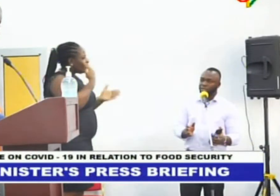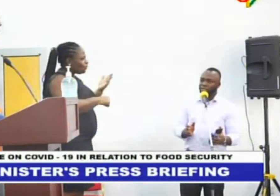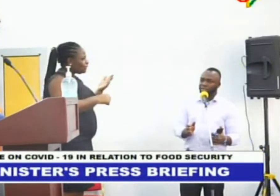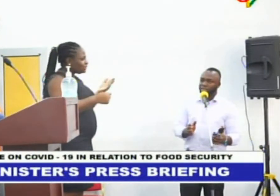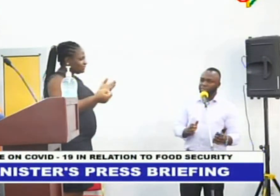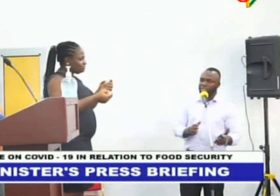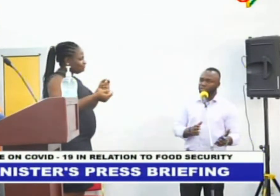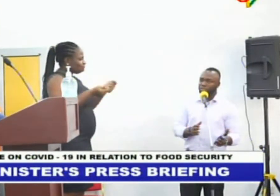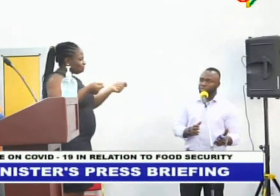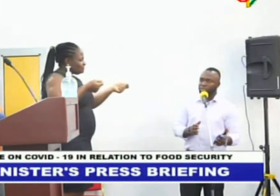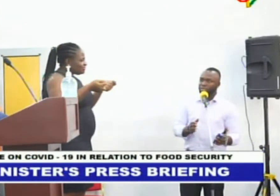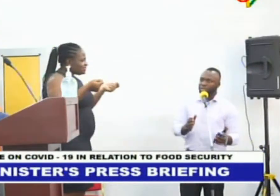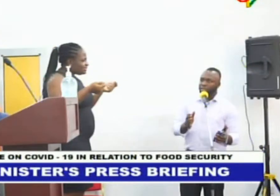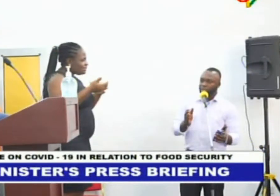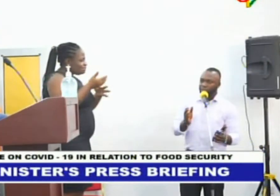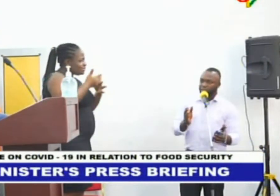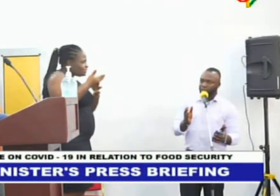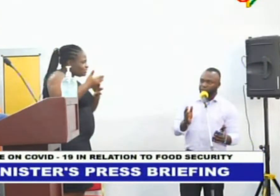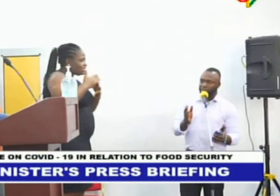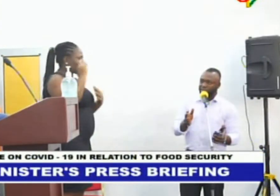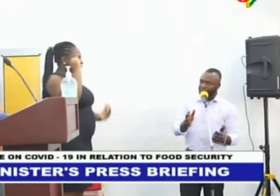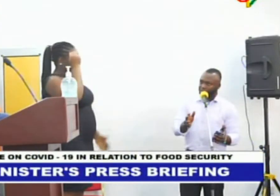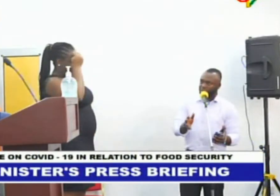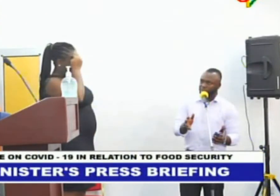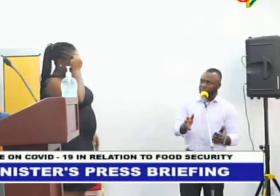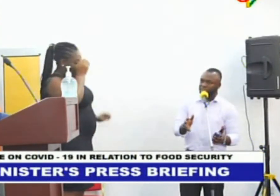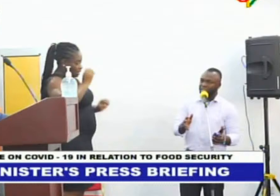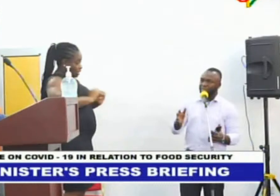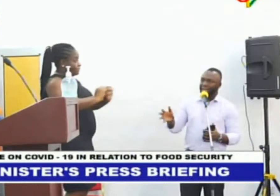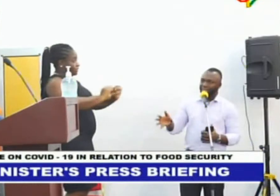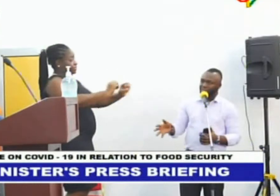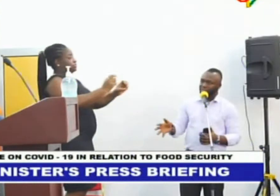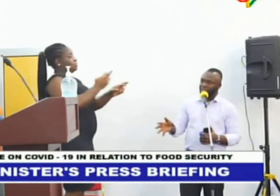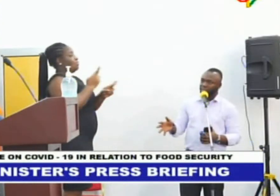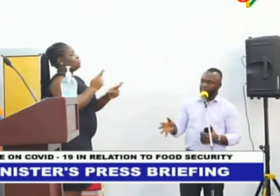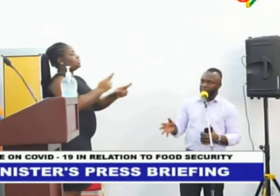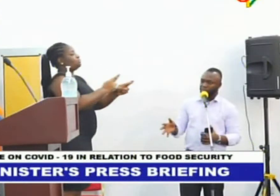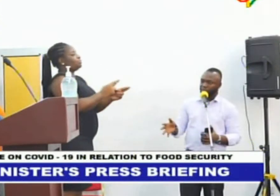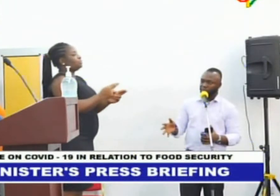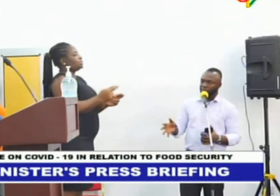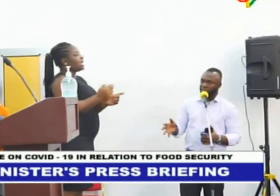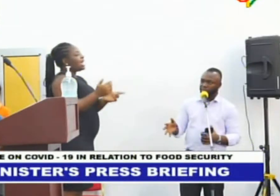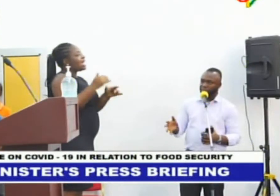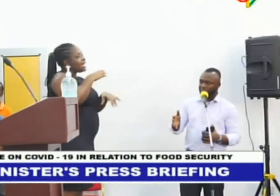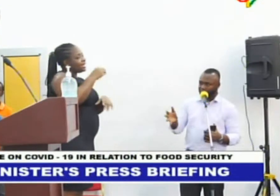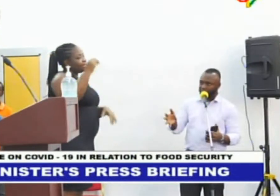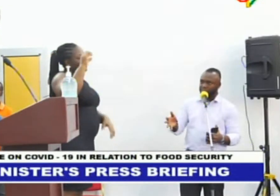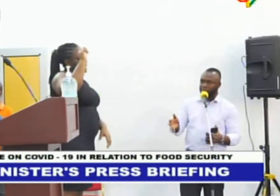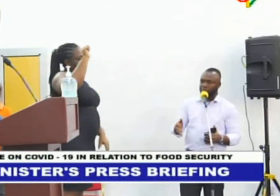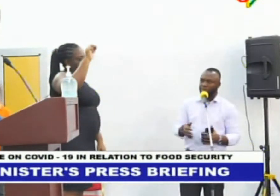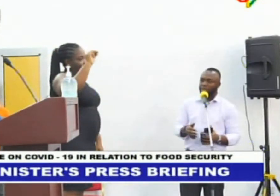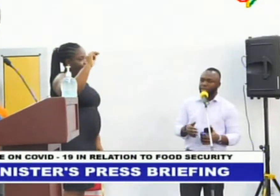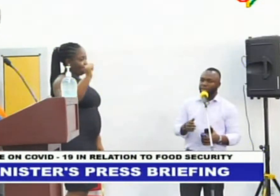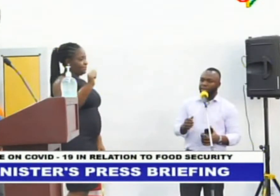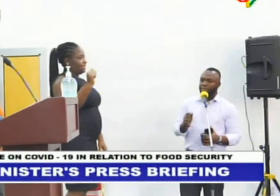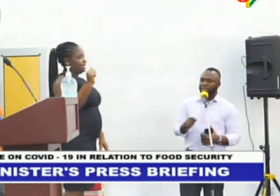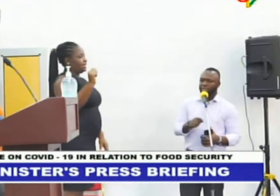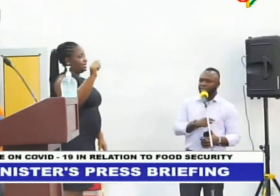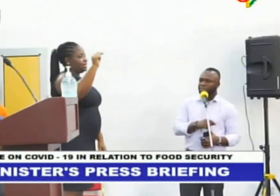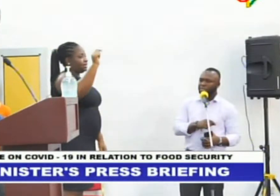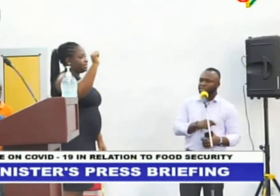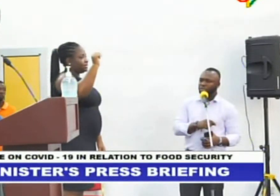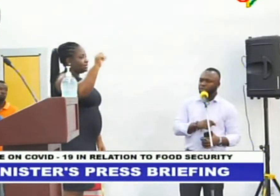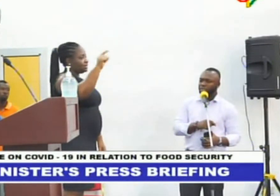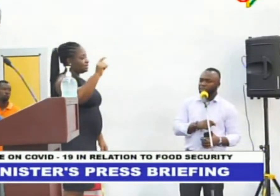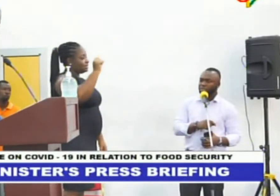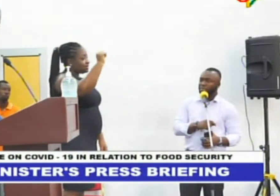the ministry, the emergency response team, and the Metropolitan Assemblies, the task force. Secondly, the minister